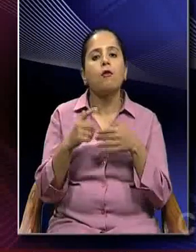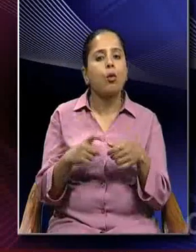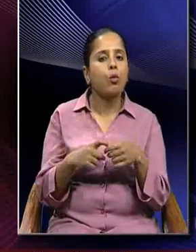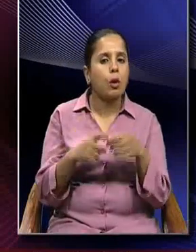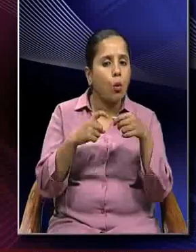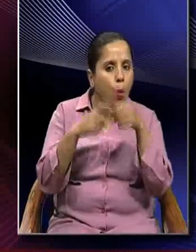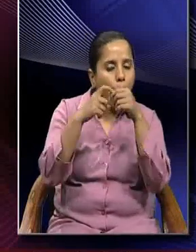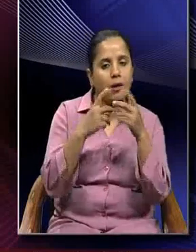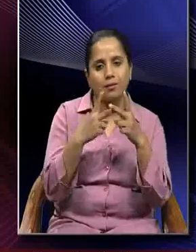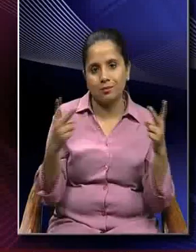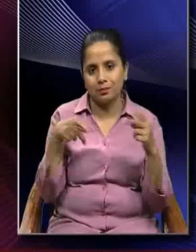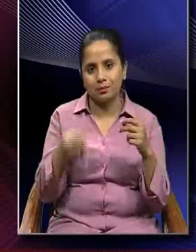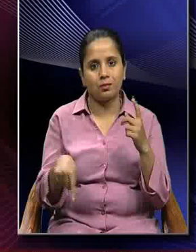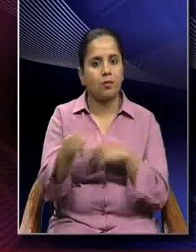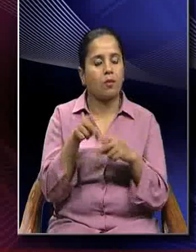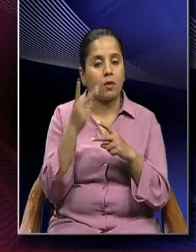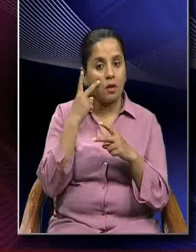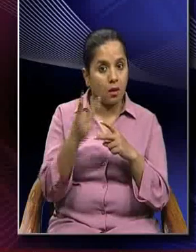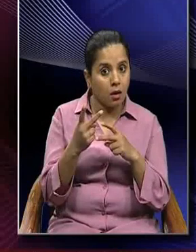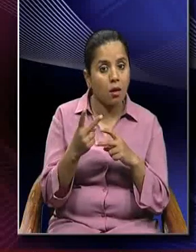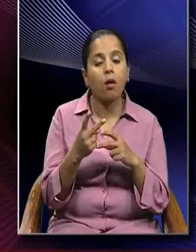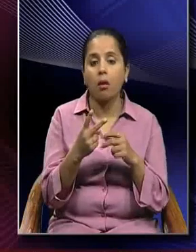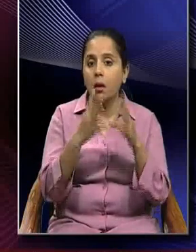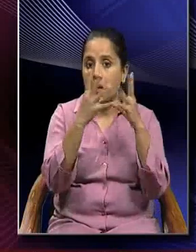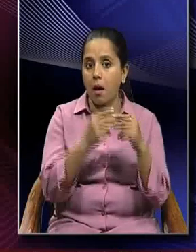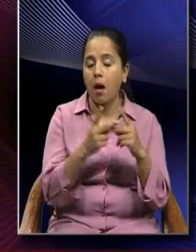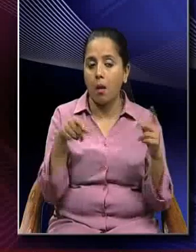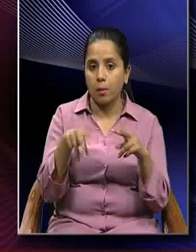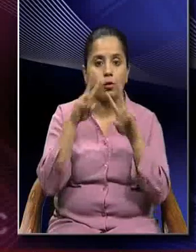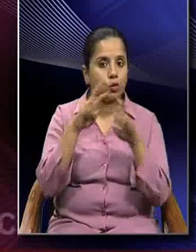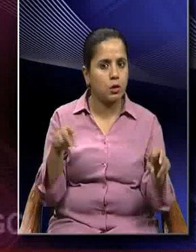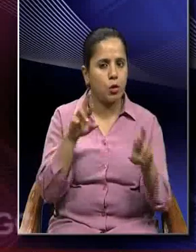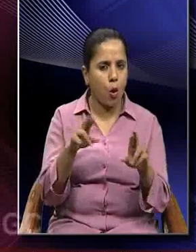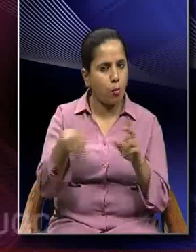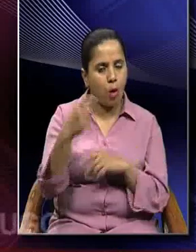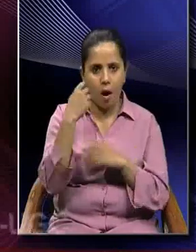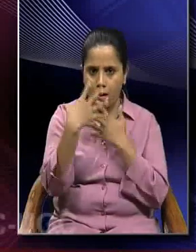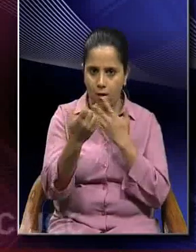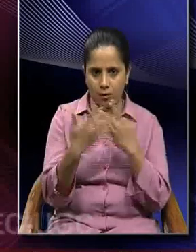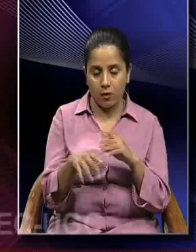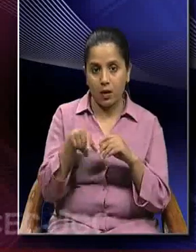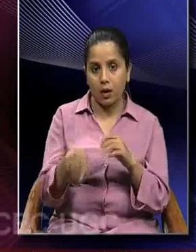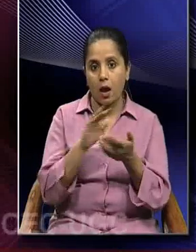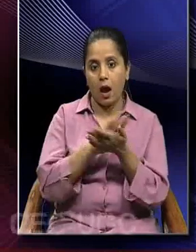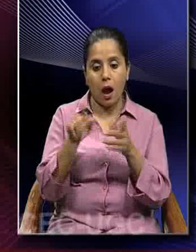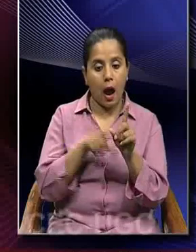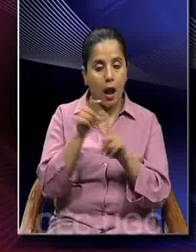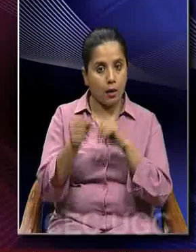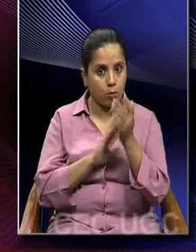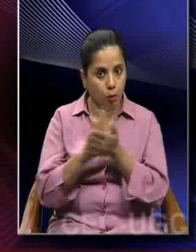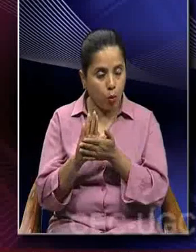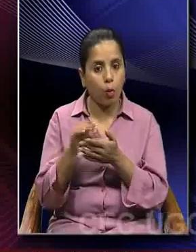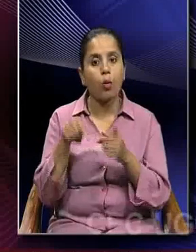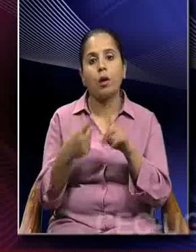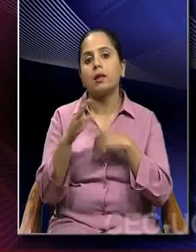to you. So this research further is an example of hypothetical deductive method to test a